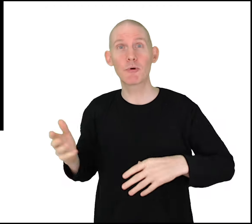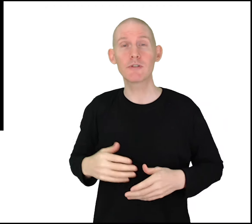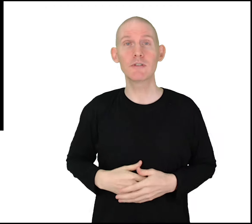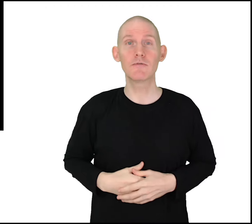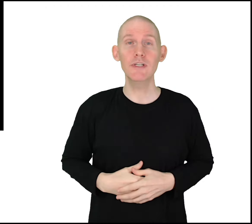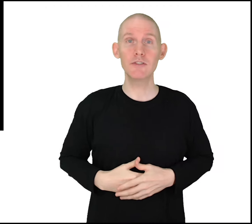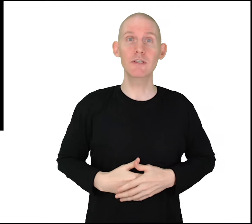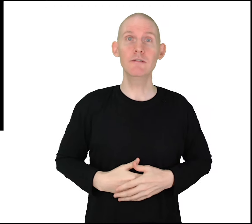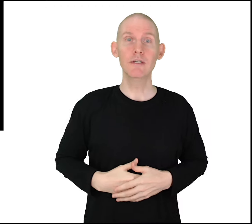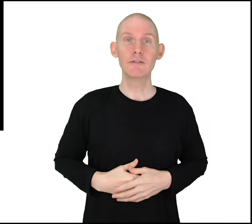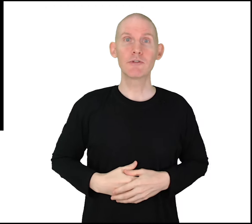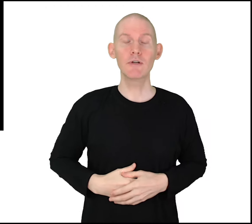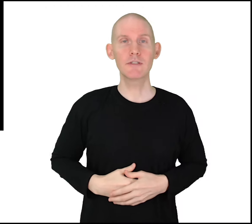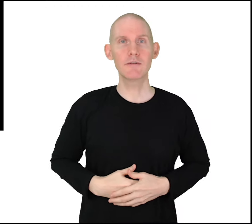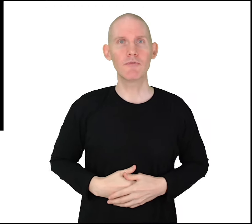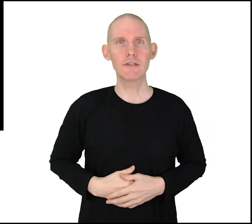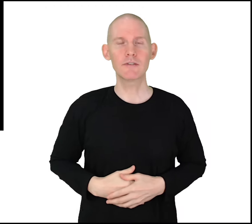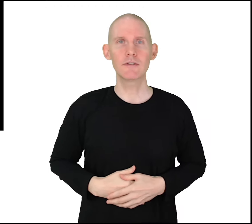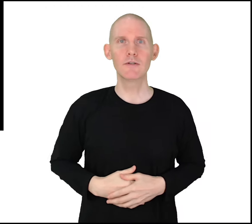person's vision, so it just fits to.